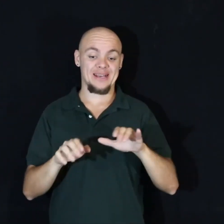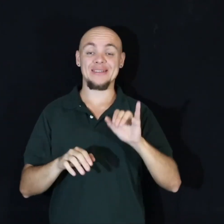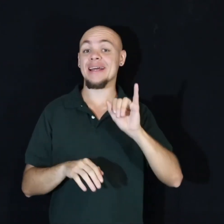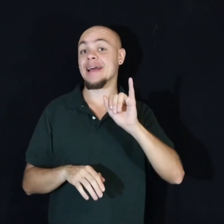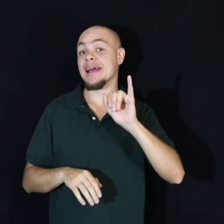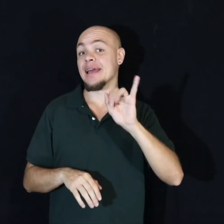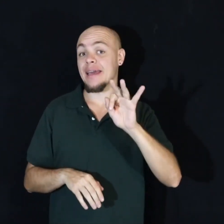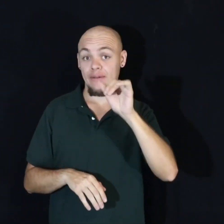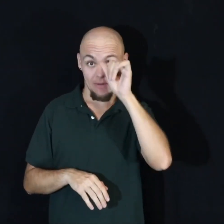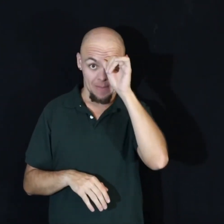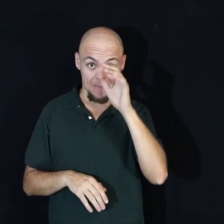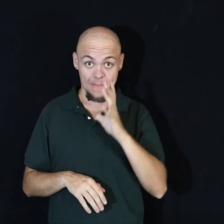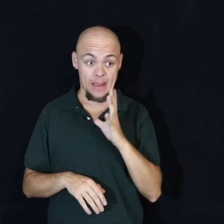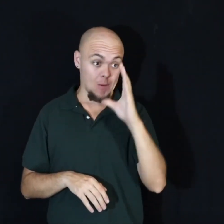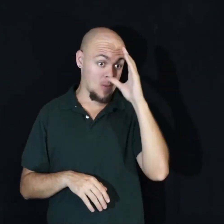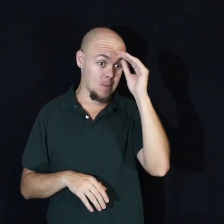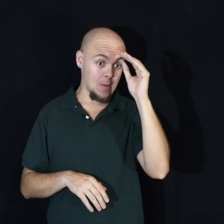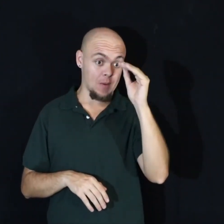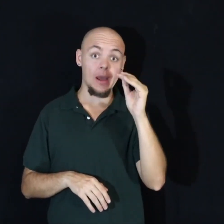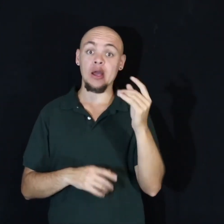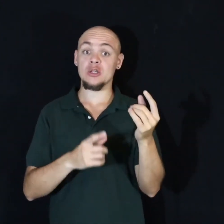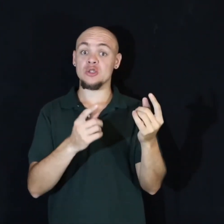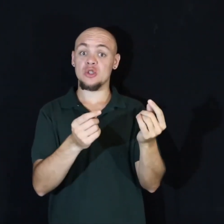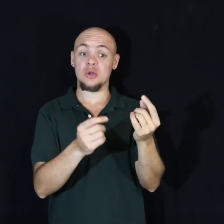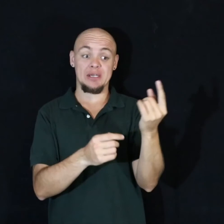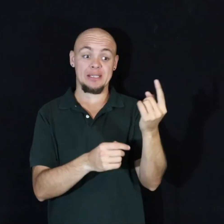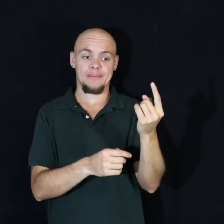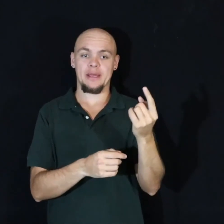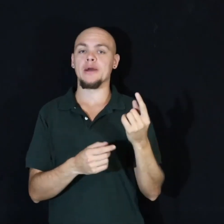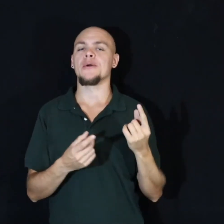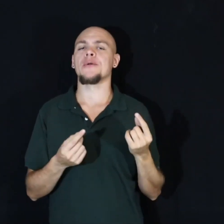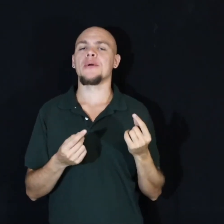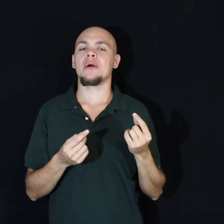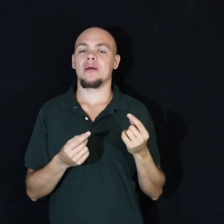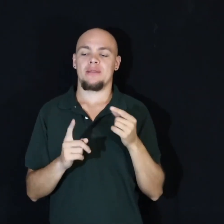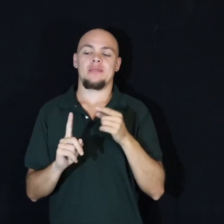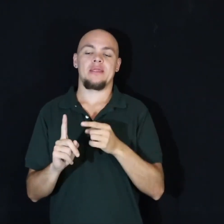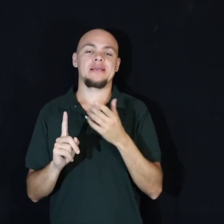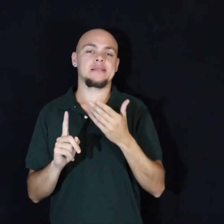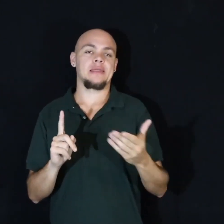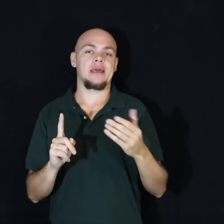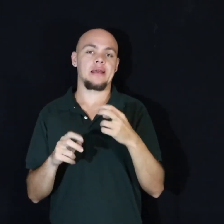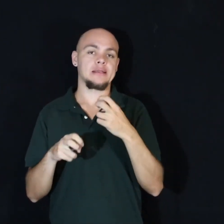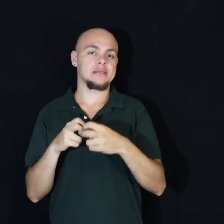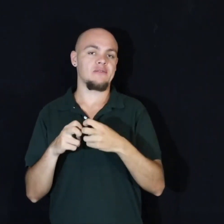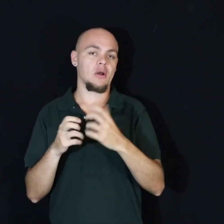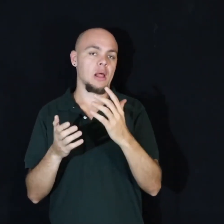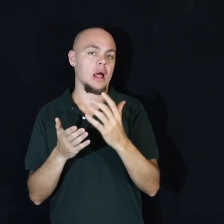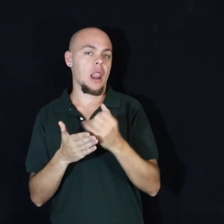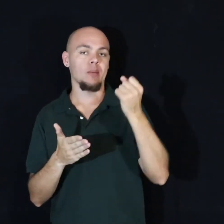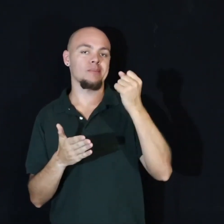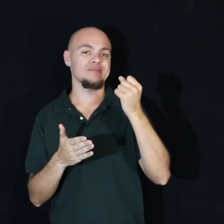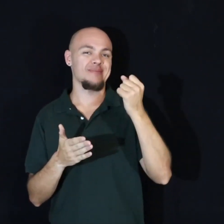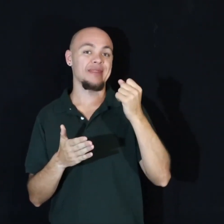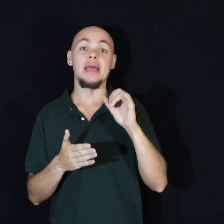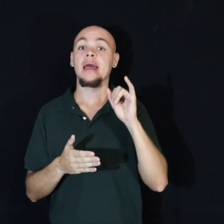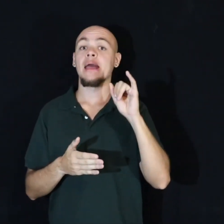or a boy covet a thing, it is only necessary to make the thing difficult to attain. If he had been a great and